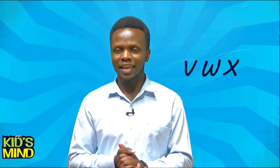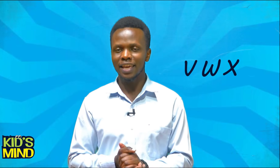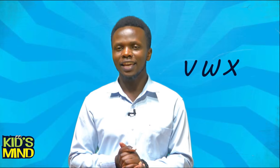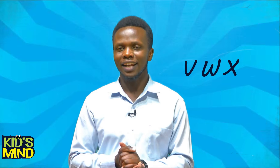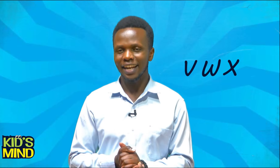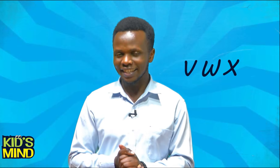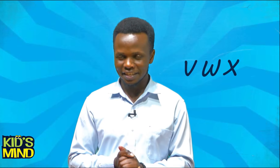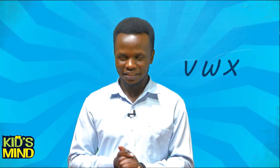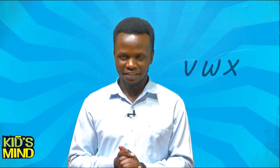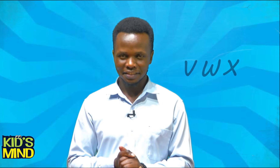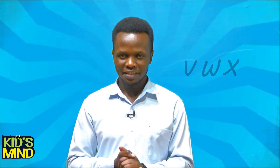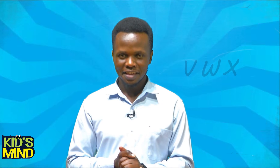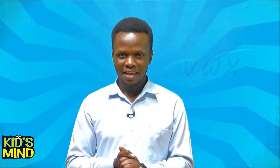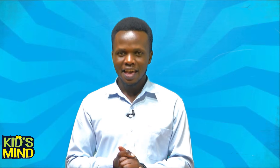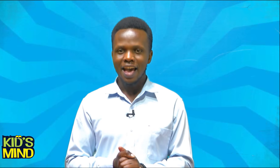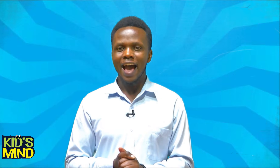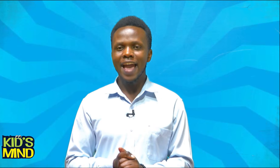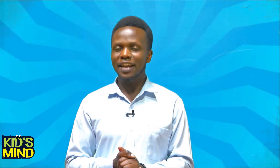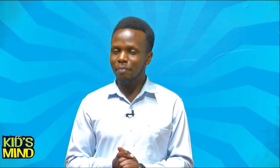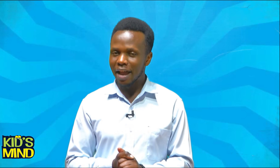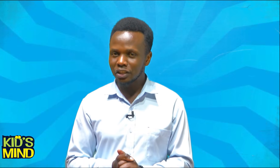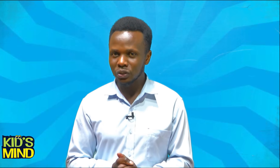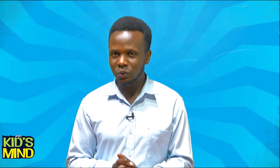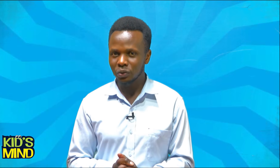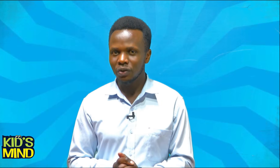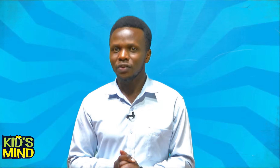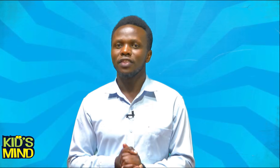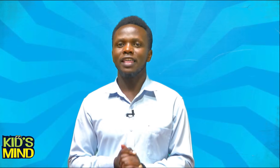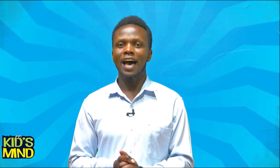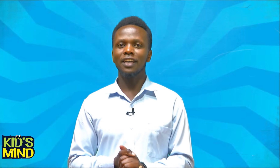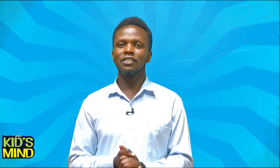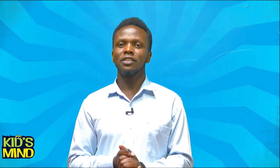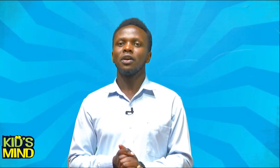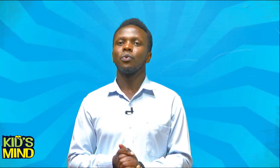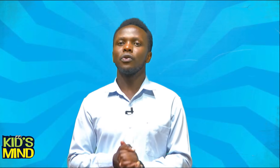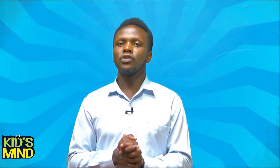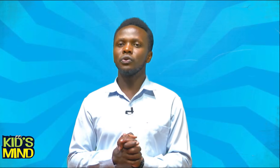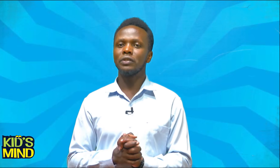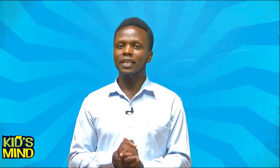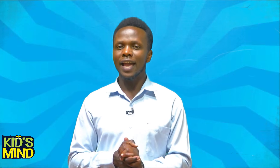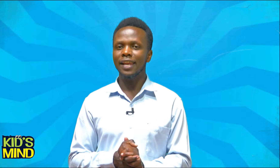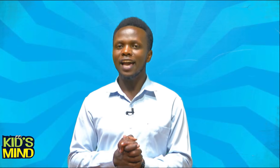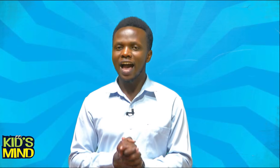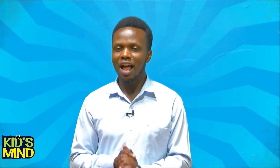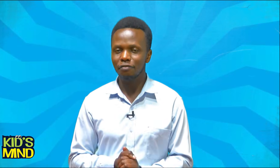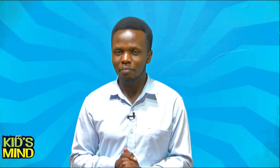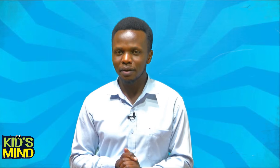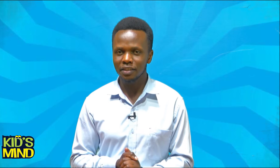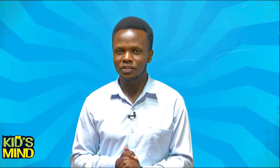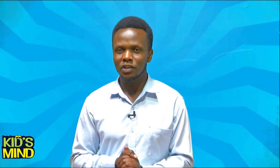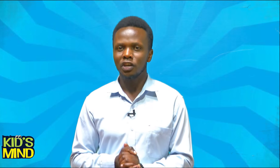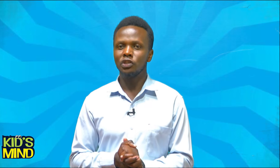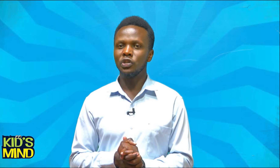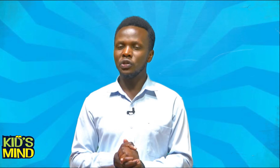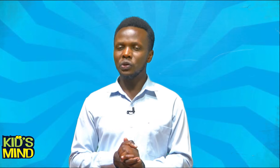3 letters. I remind you that when you sign alphabets, you use